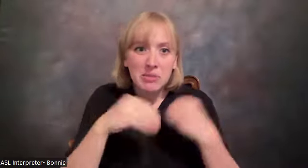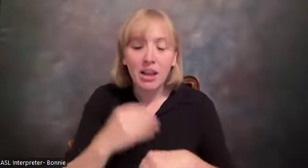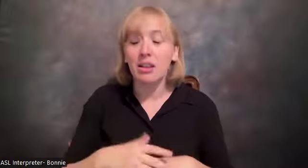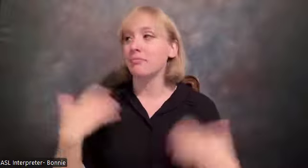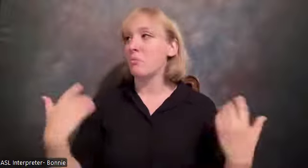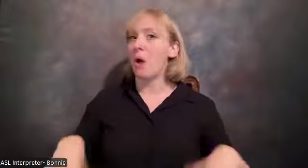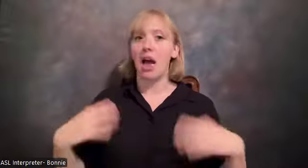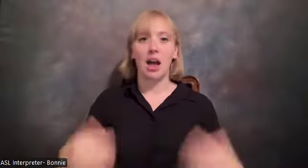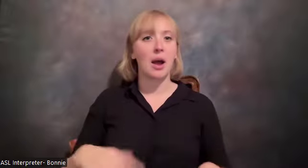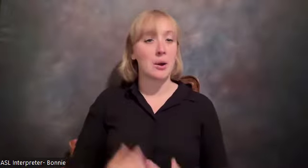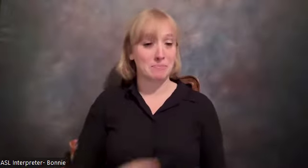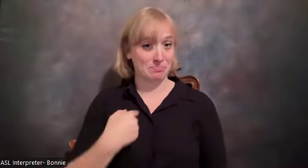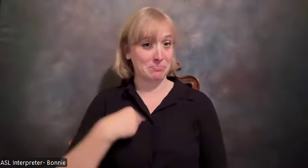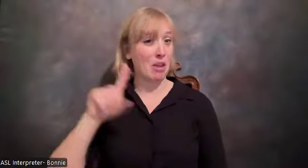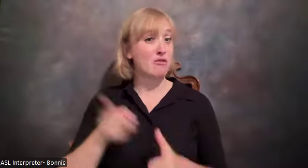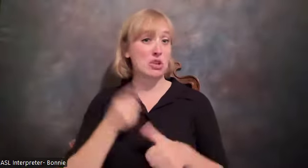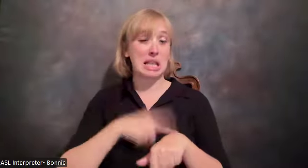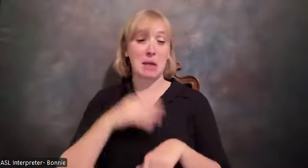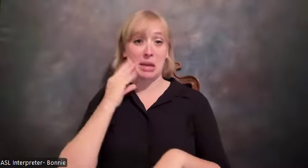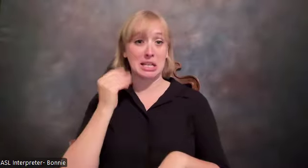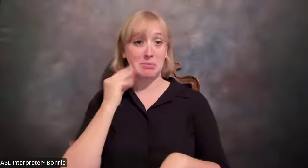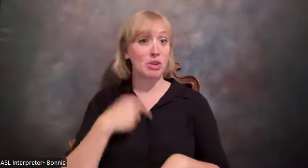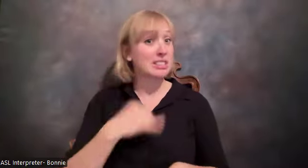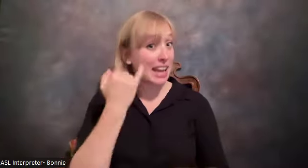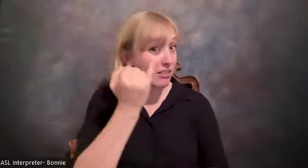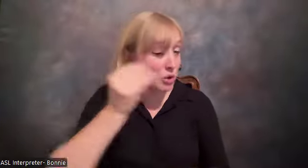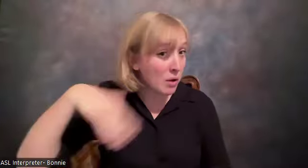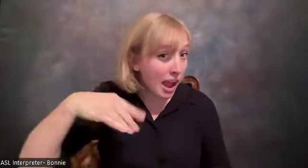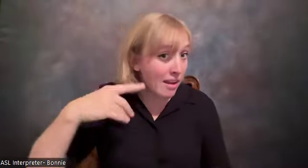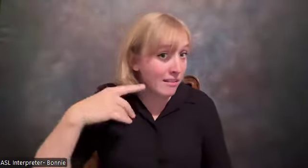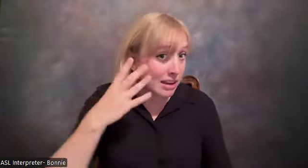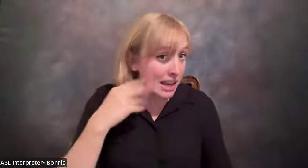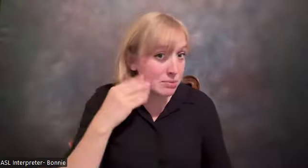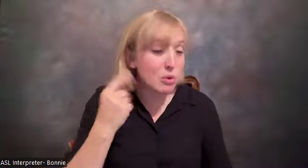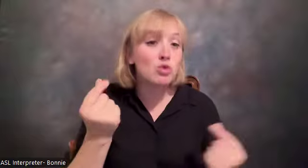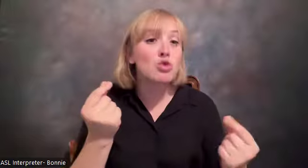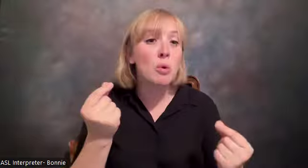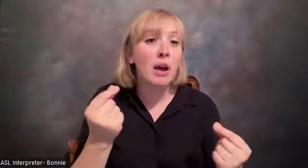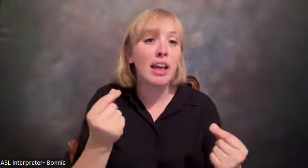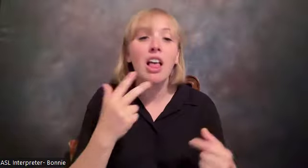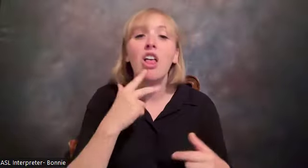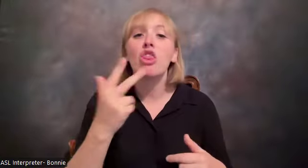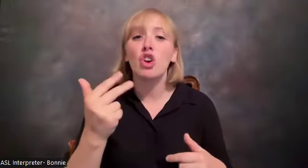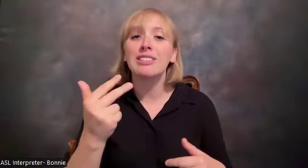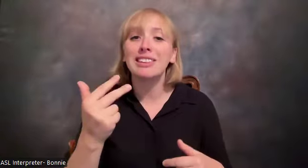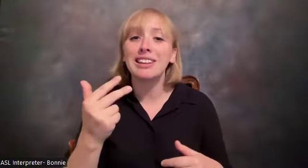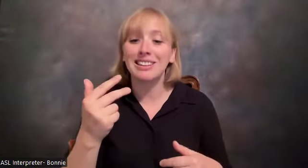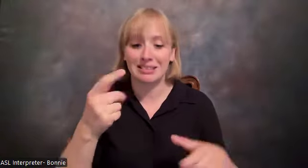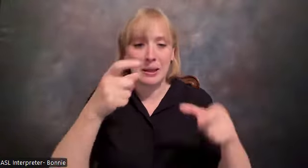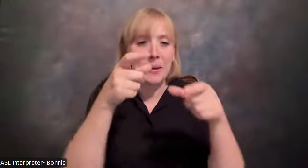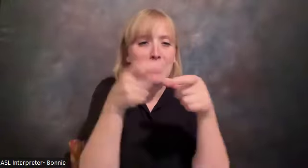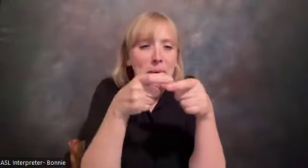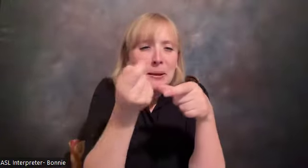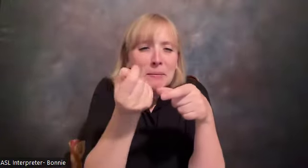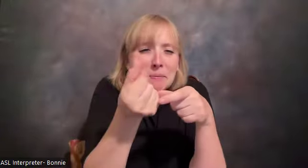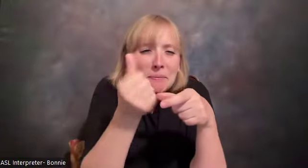before. And if you've never had a 13-course French meal, what they do is they bring you a tiny little bit of food 13 times. That's what they do.